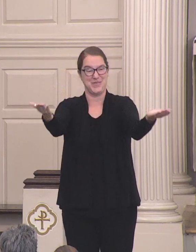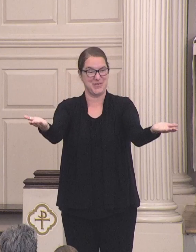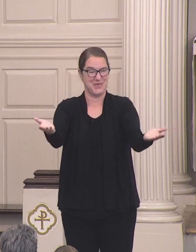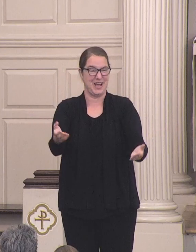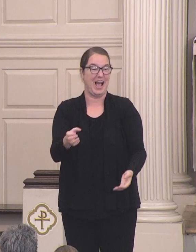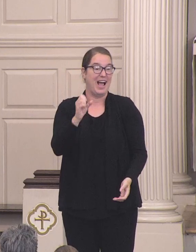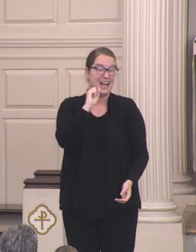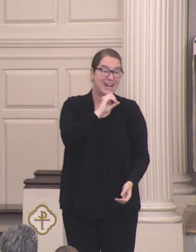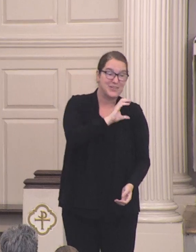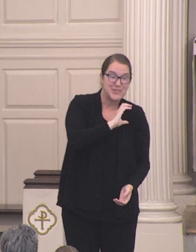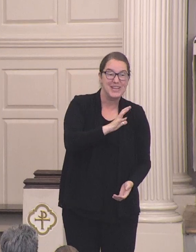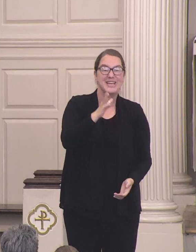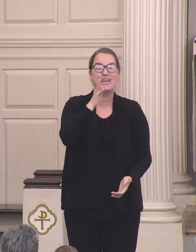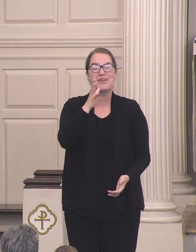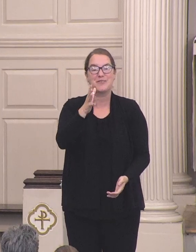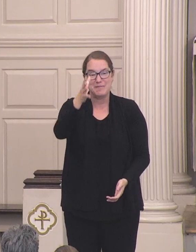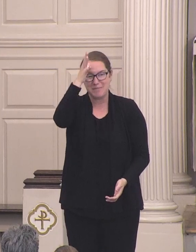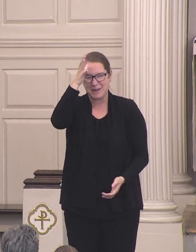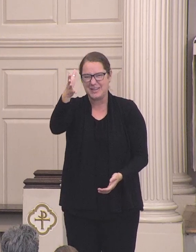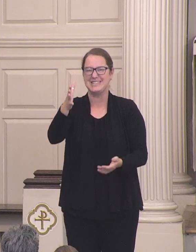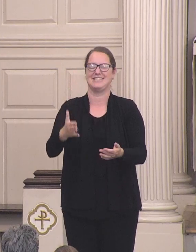and grandparents.